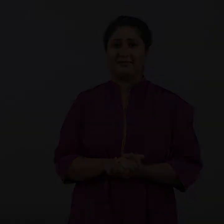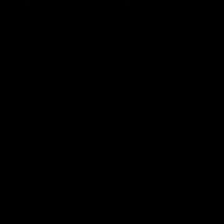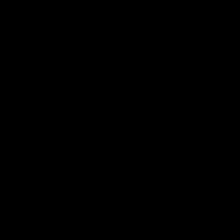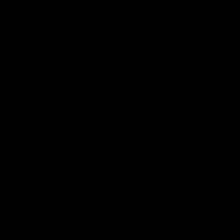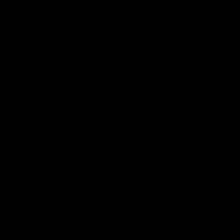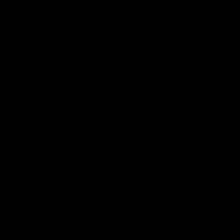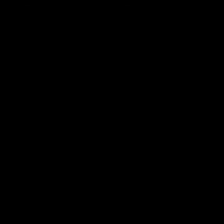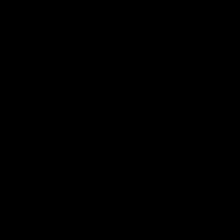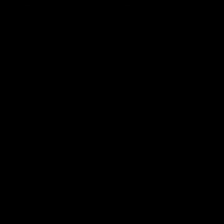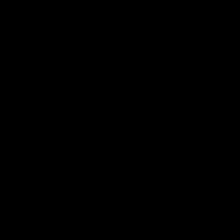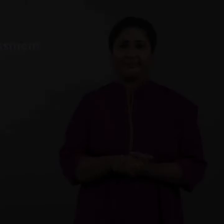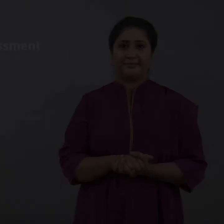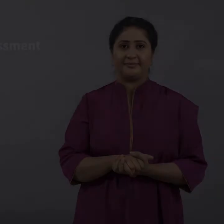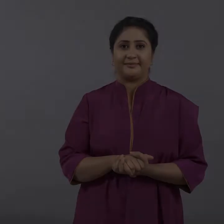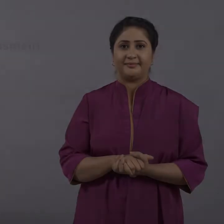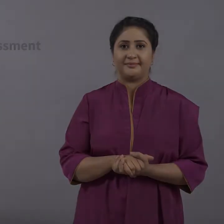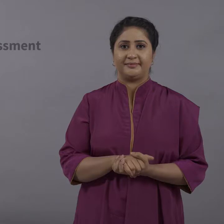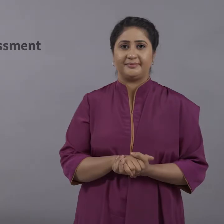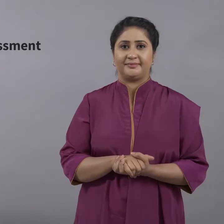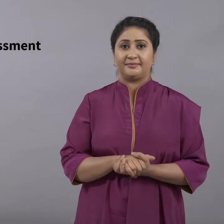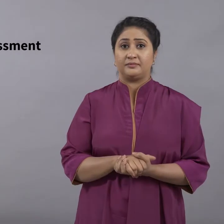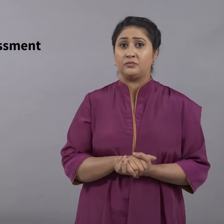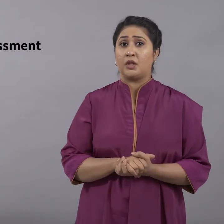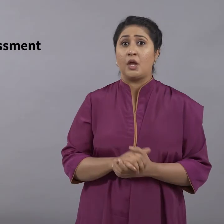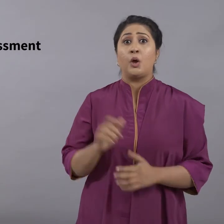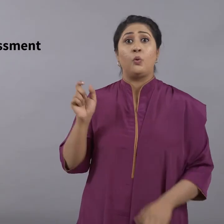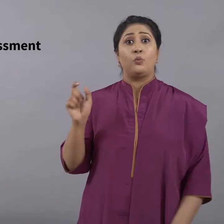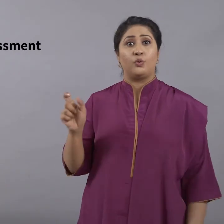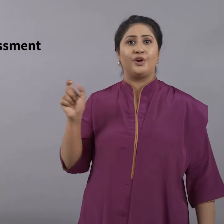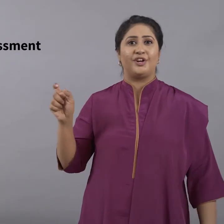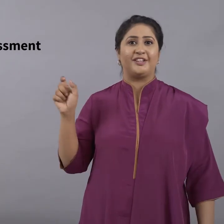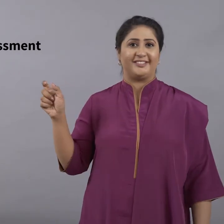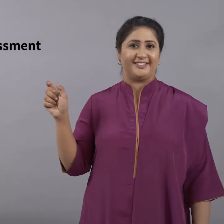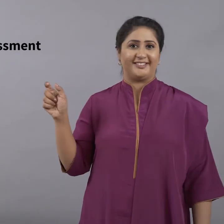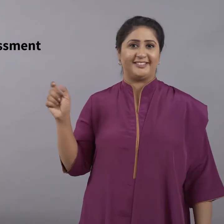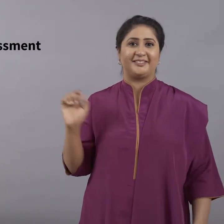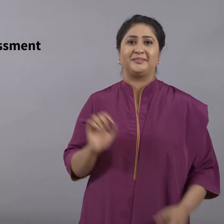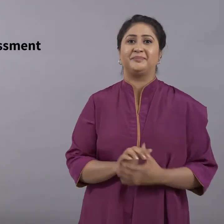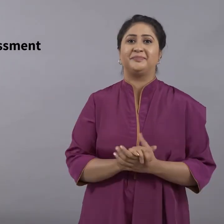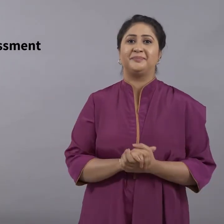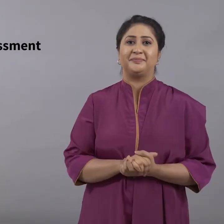English competency assessment, words.